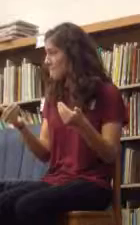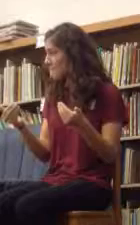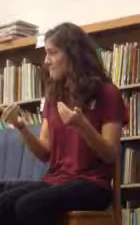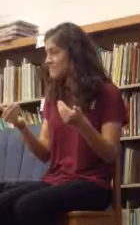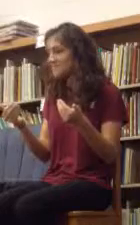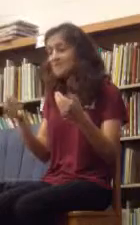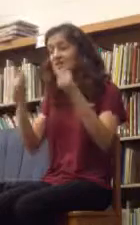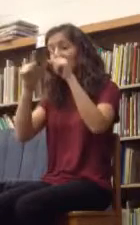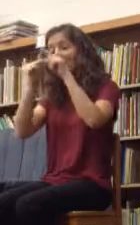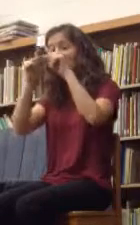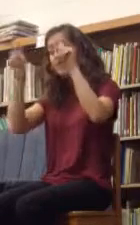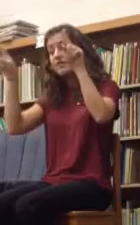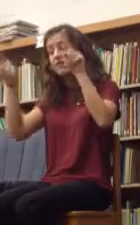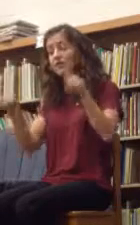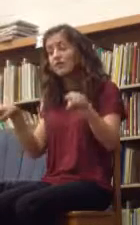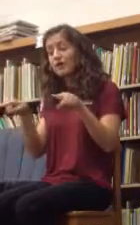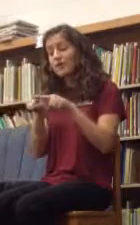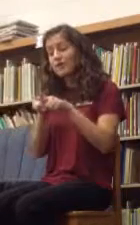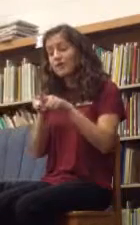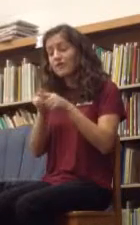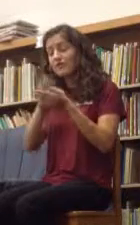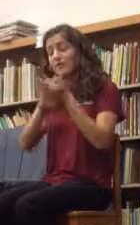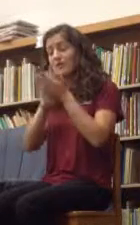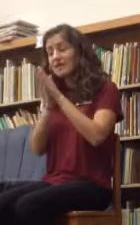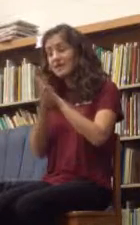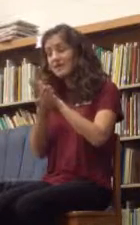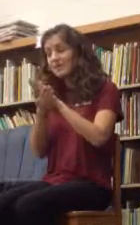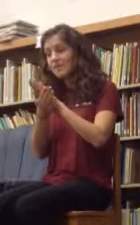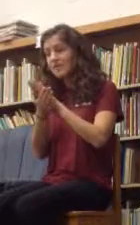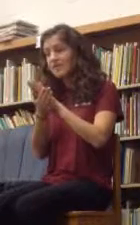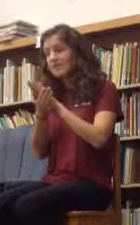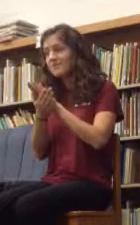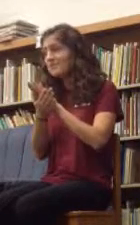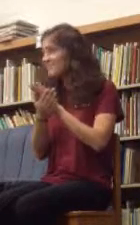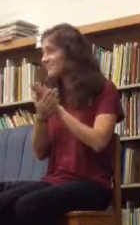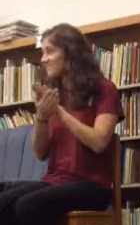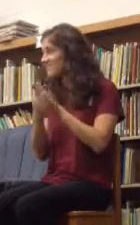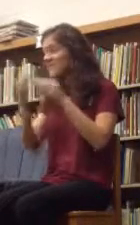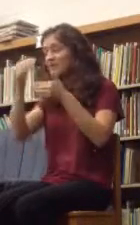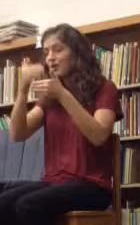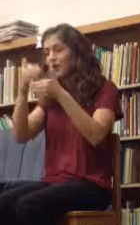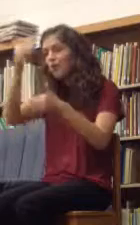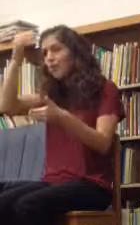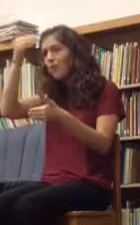it made itself into a window.